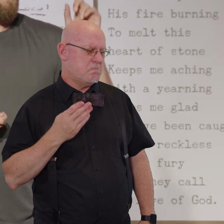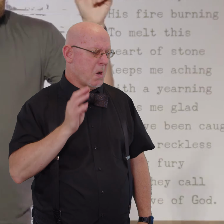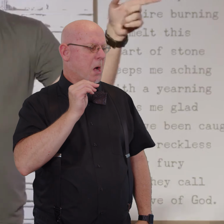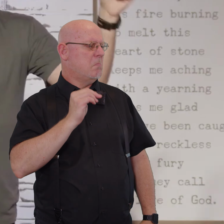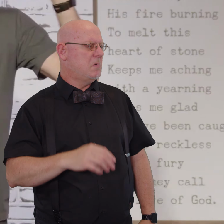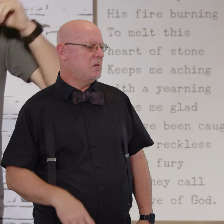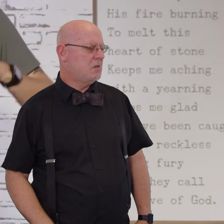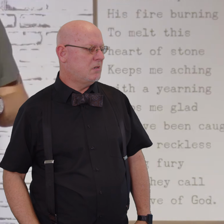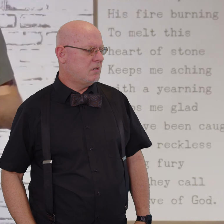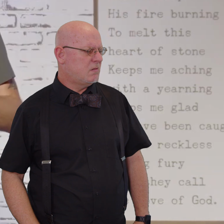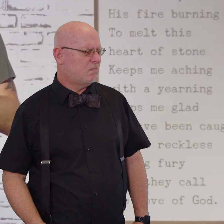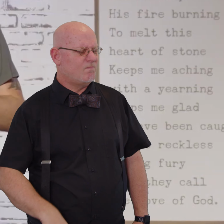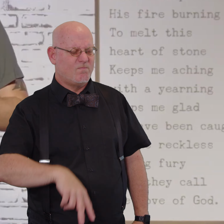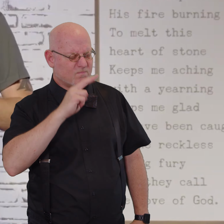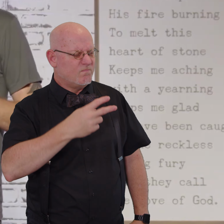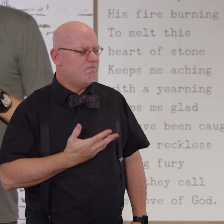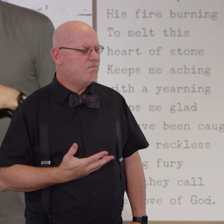bum